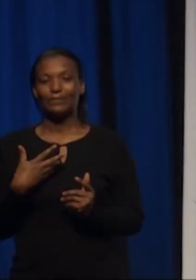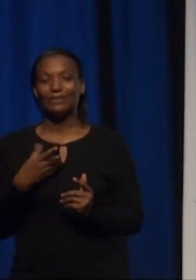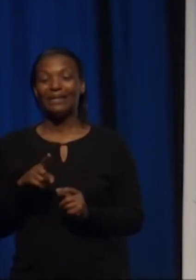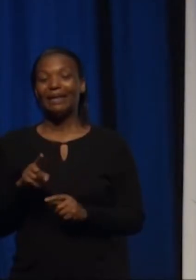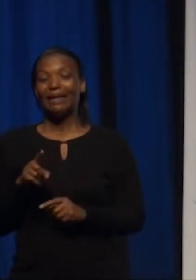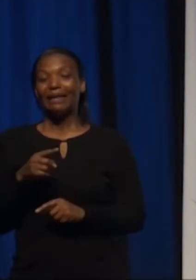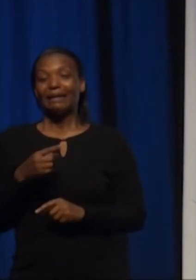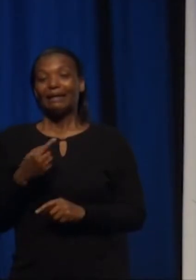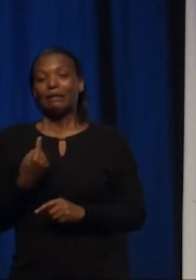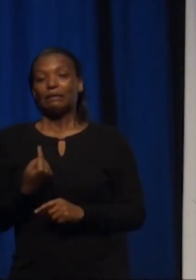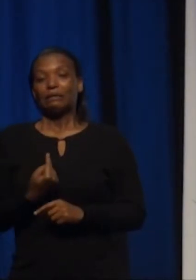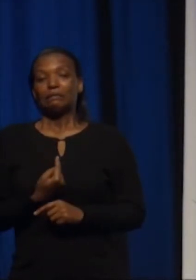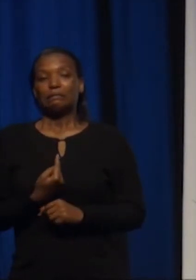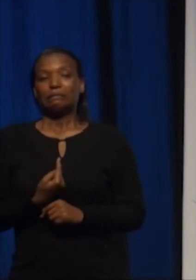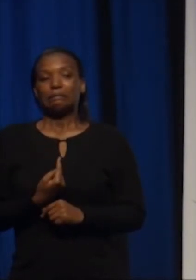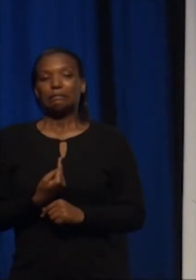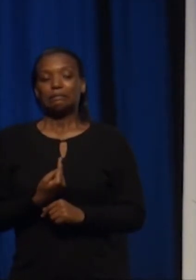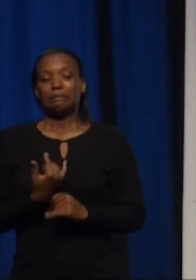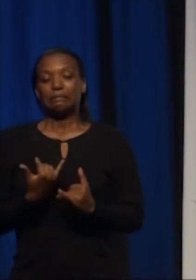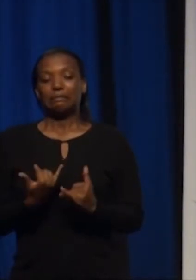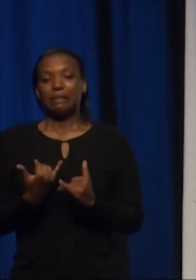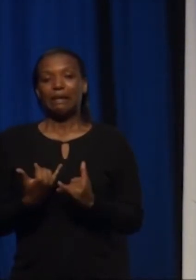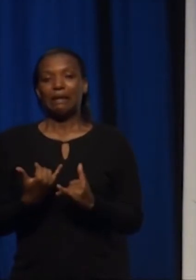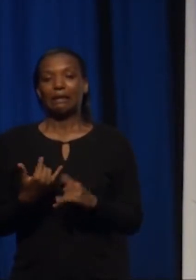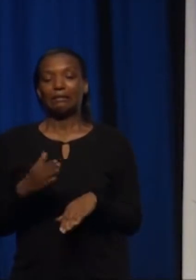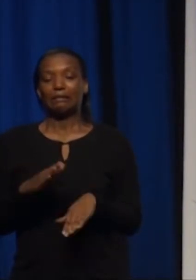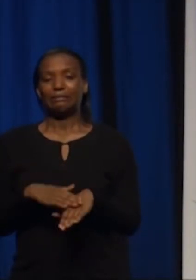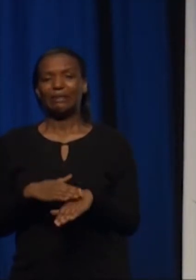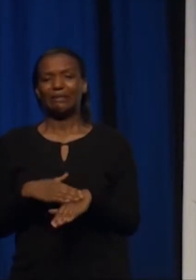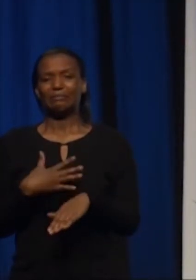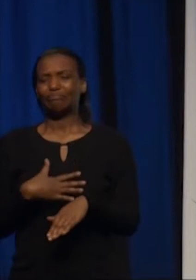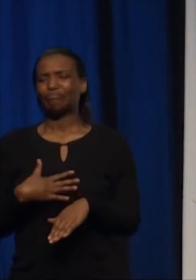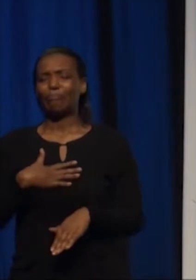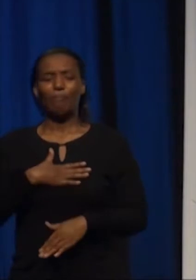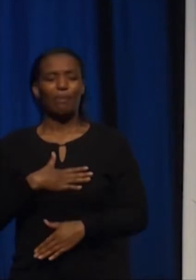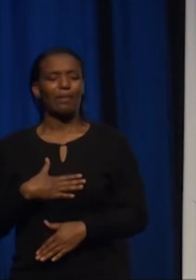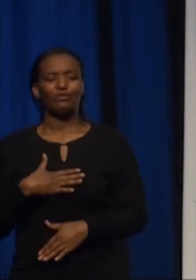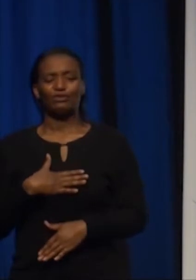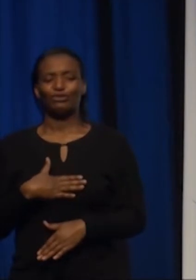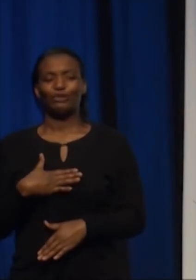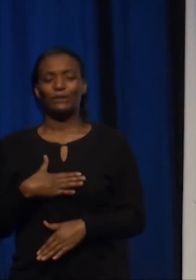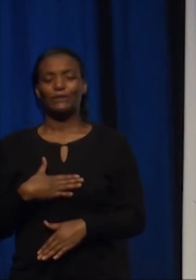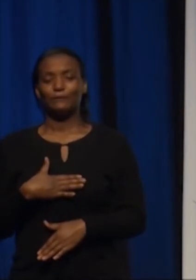it is now my pleasure